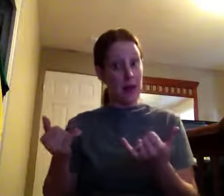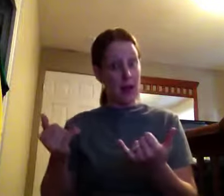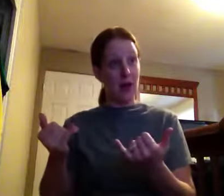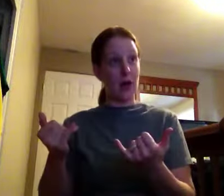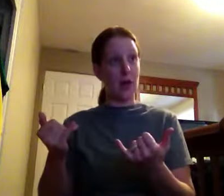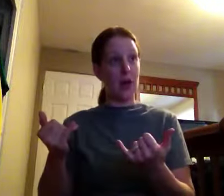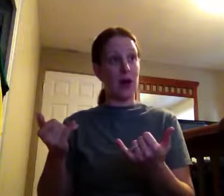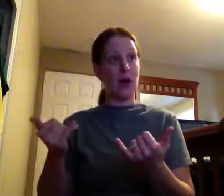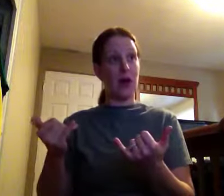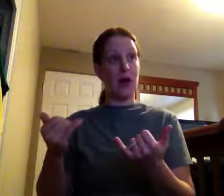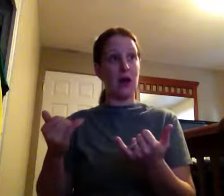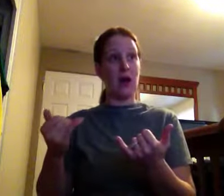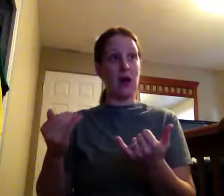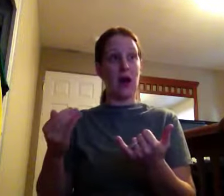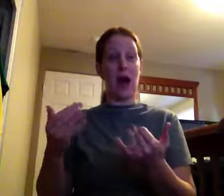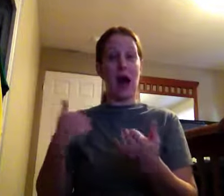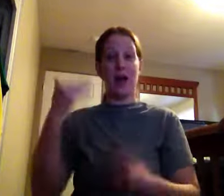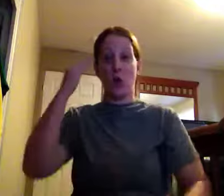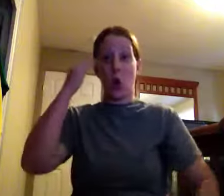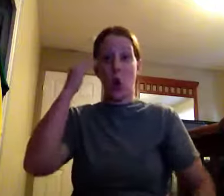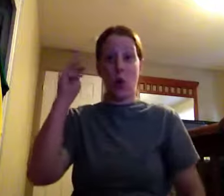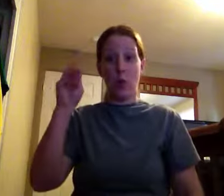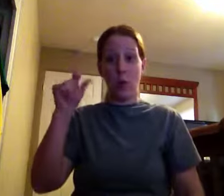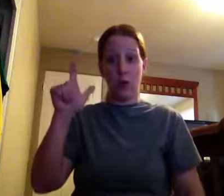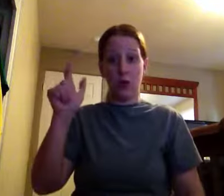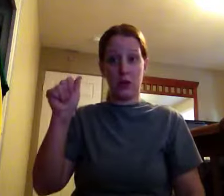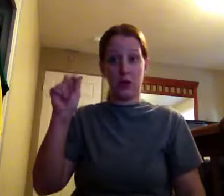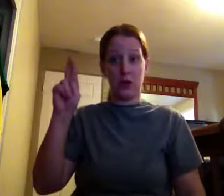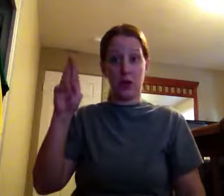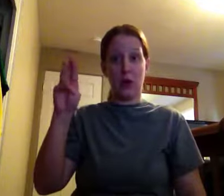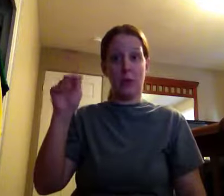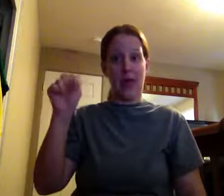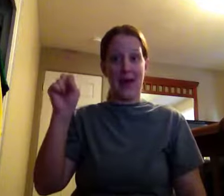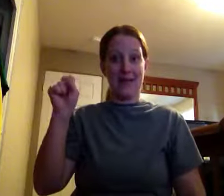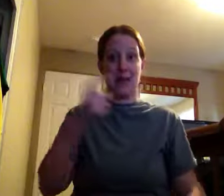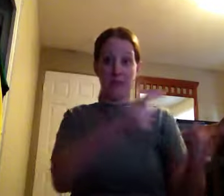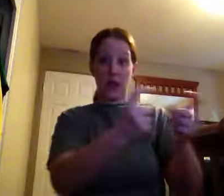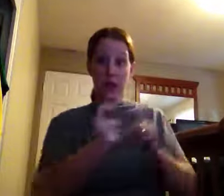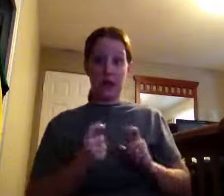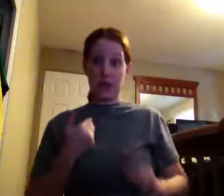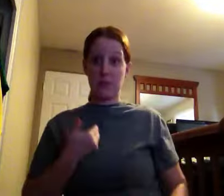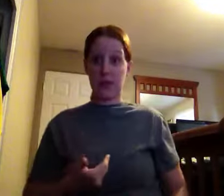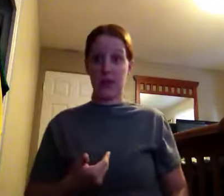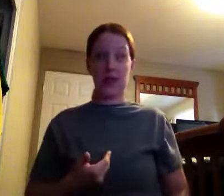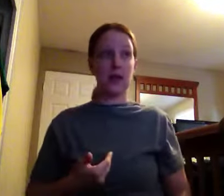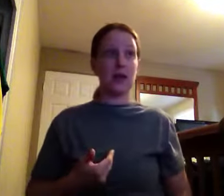And if I know the molar mass, oh look, they give that to me. That's the M in me.